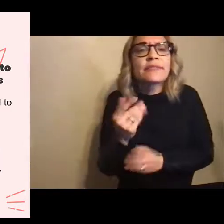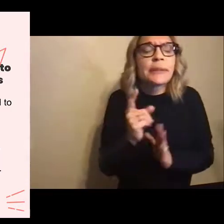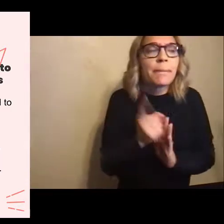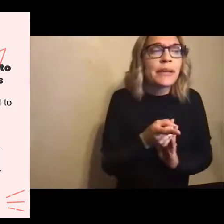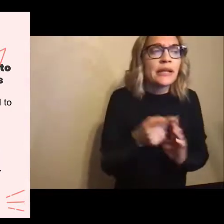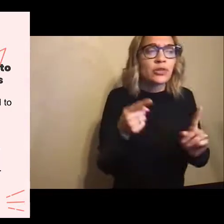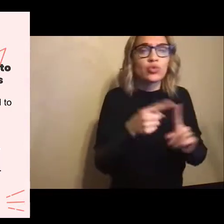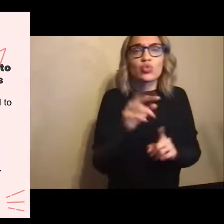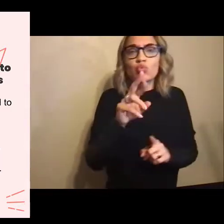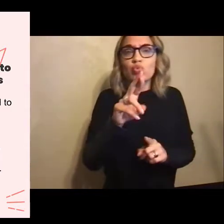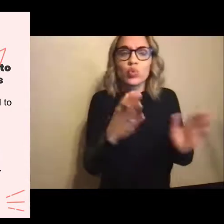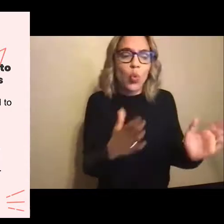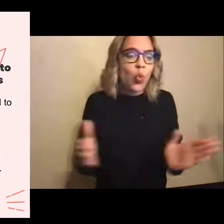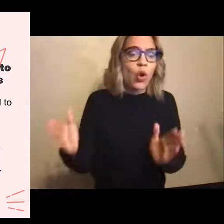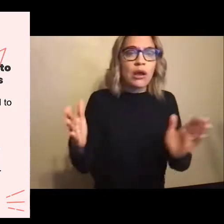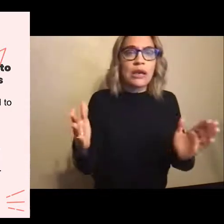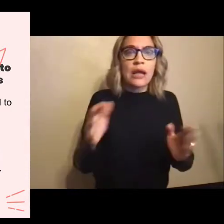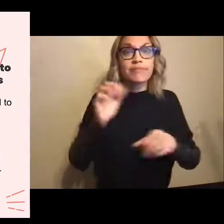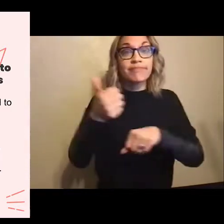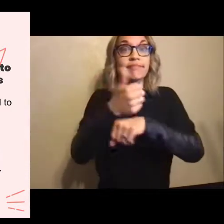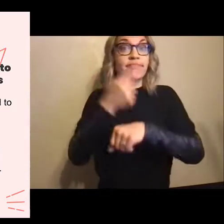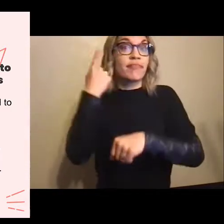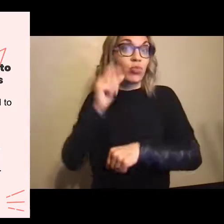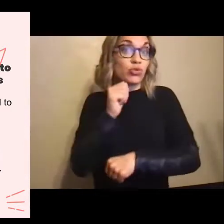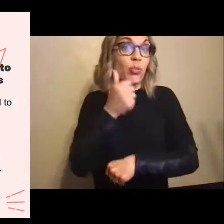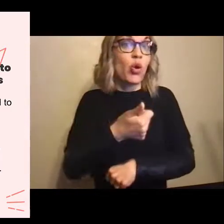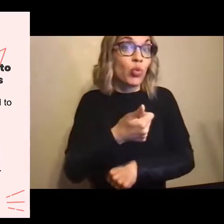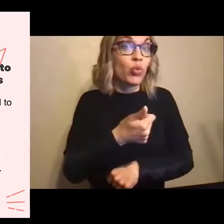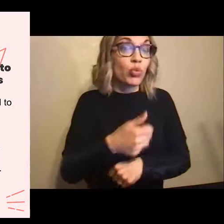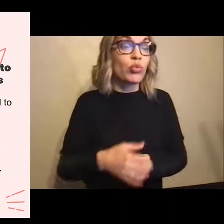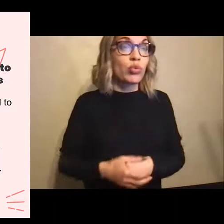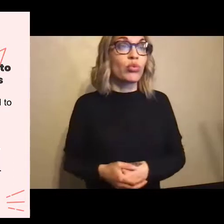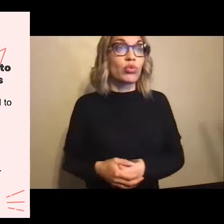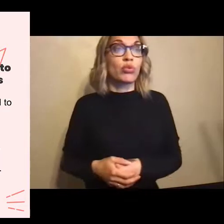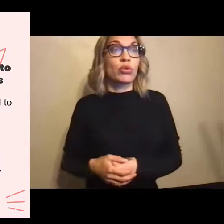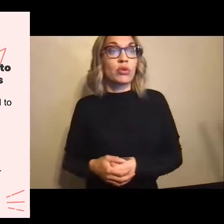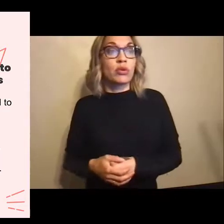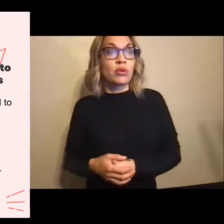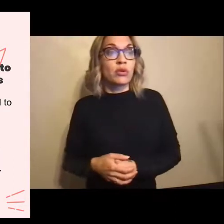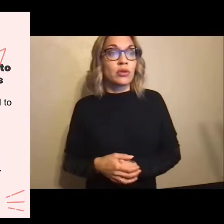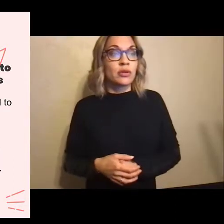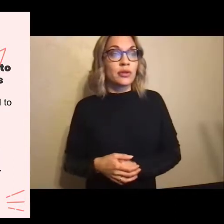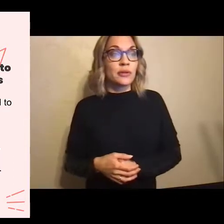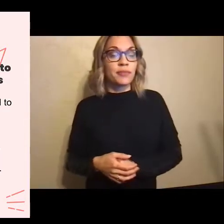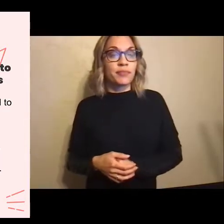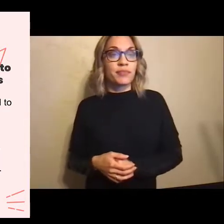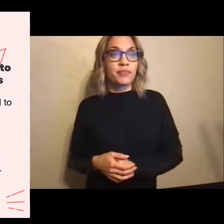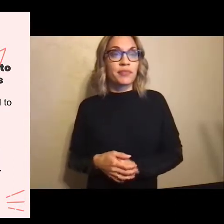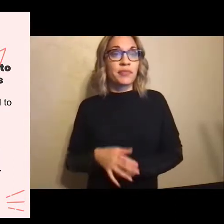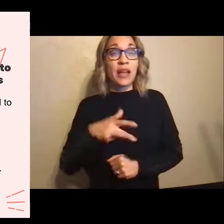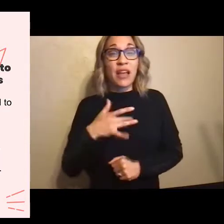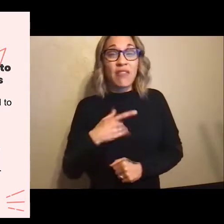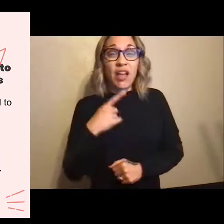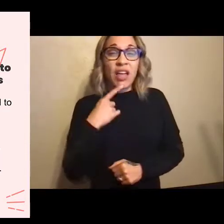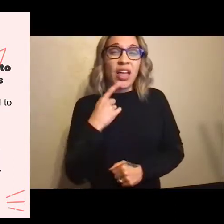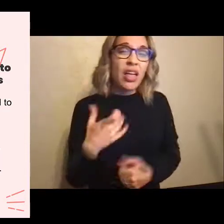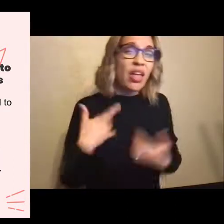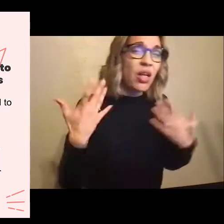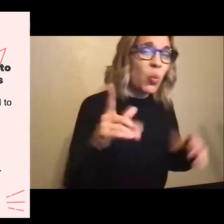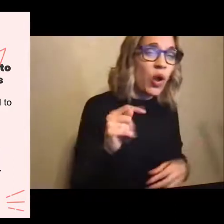15 minutes of your day, take a moment to reorganize everything. Look at your desk and get yourself set and ready for tomorrow.